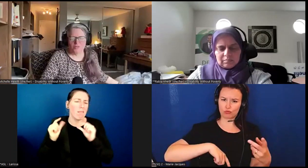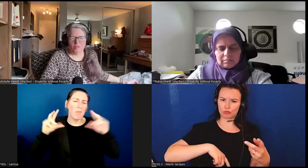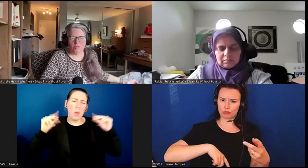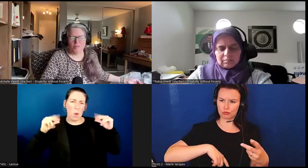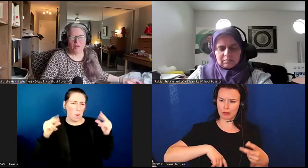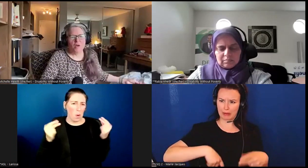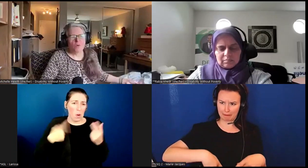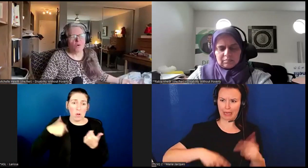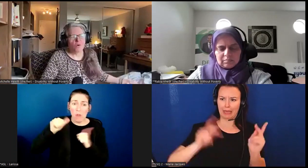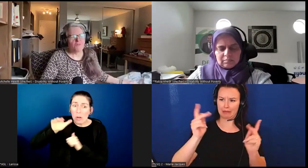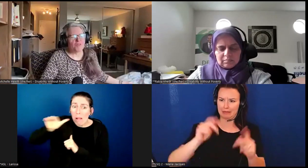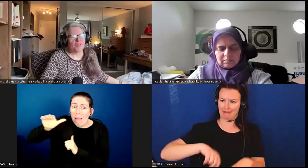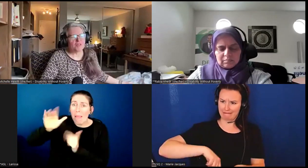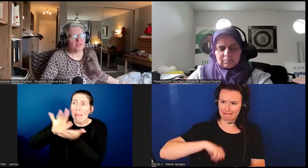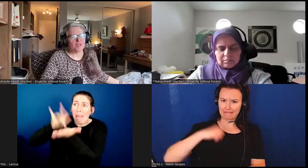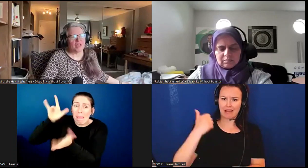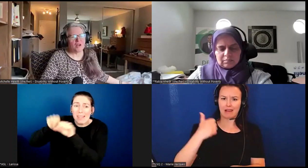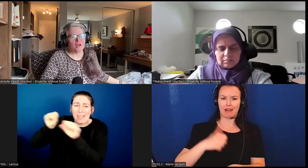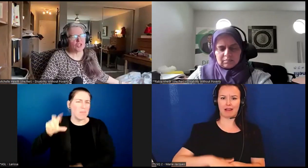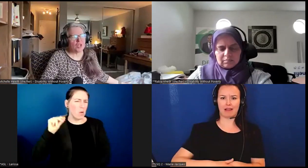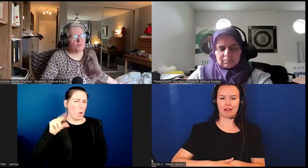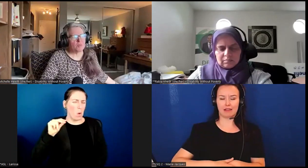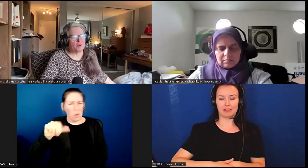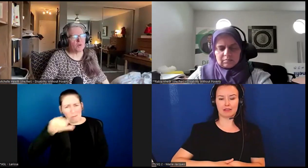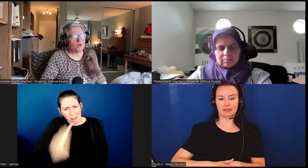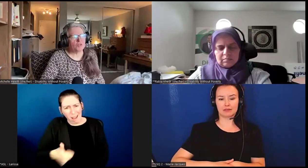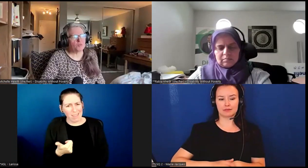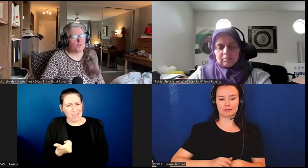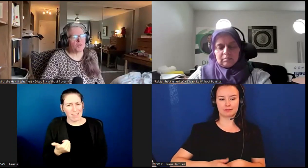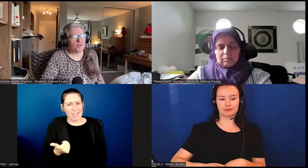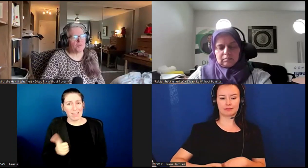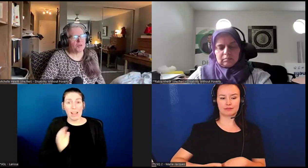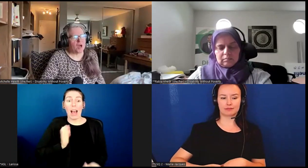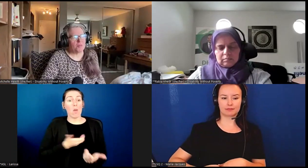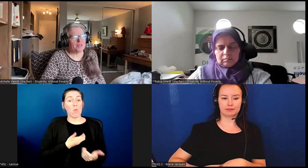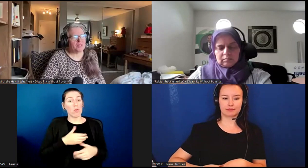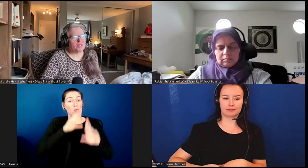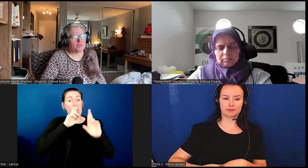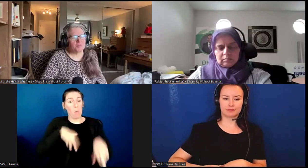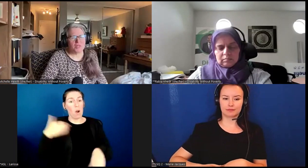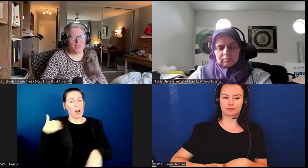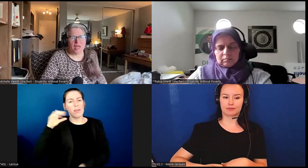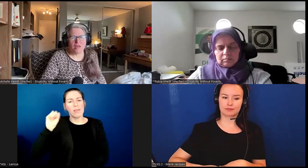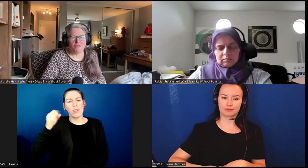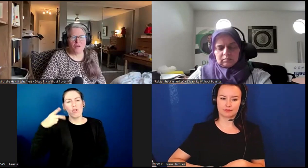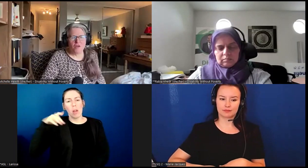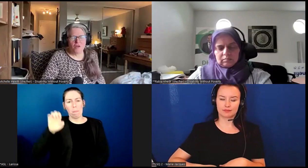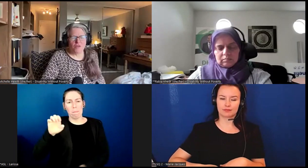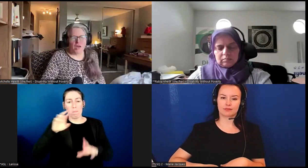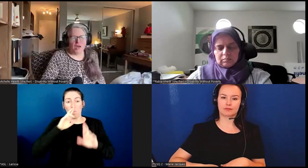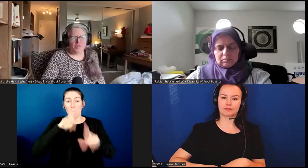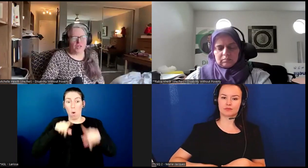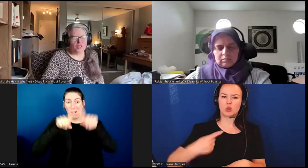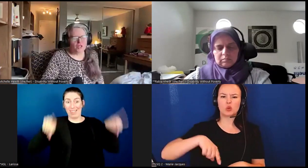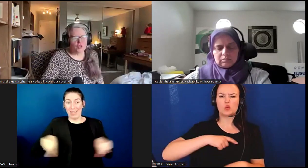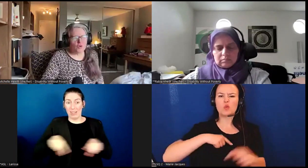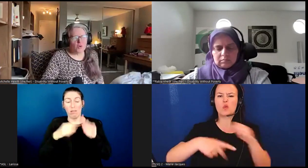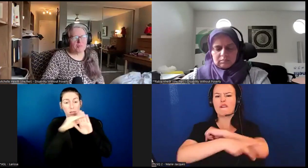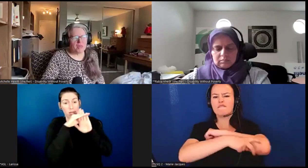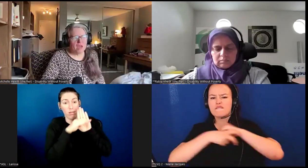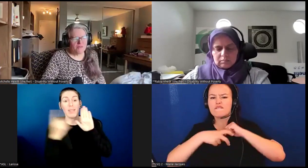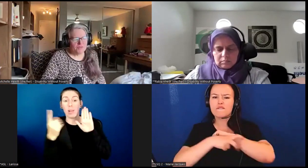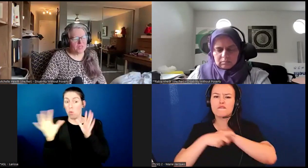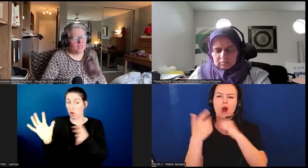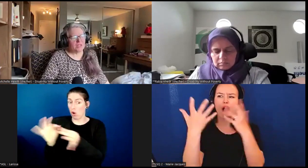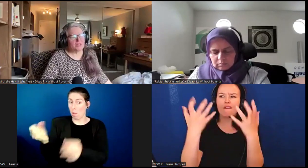system for something. One of the things that in our shape report, one of the comments that somebody gave that has stuck with